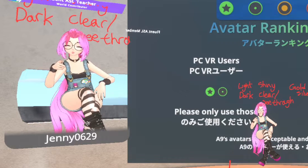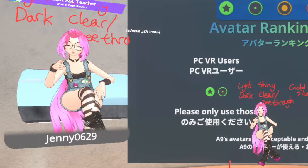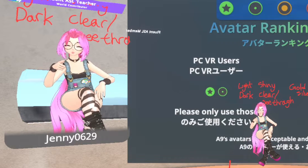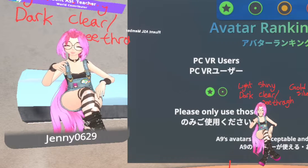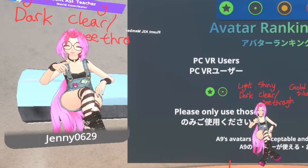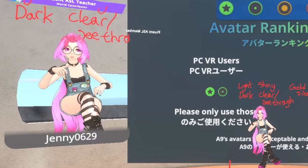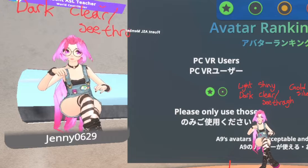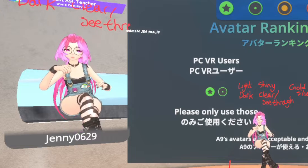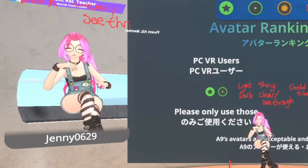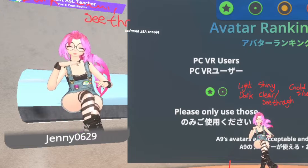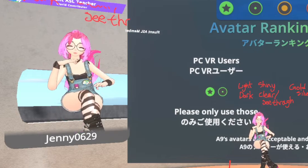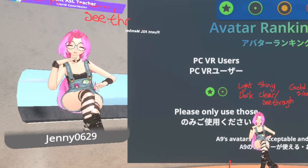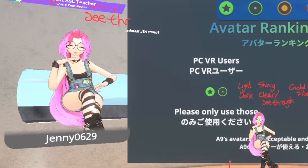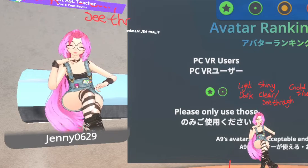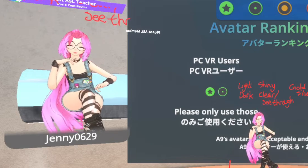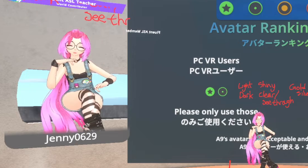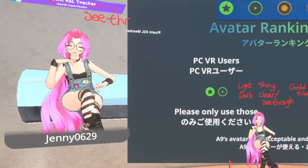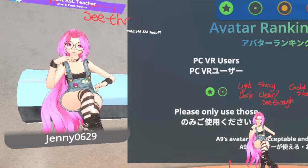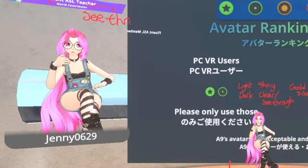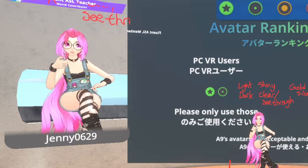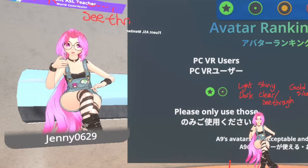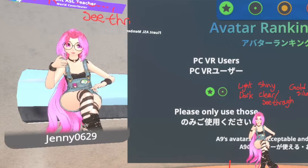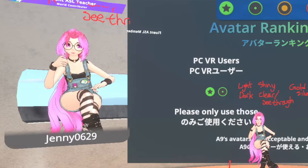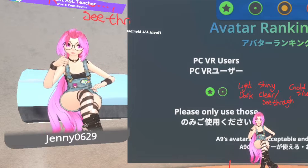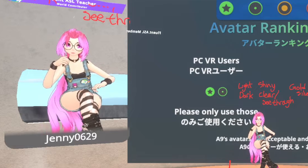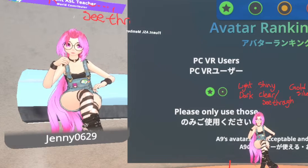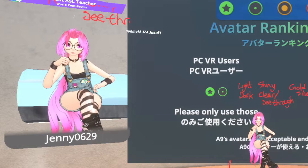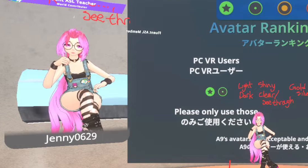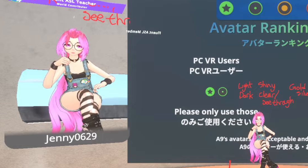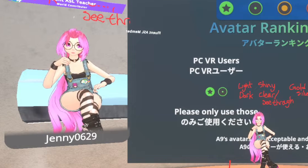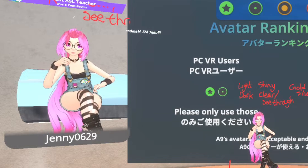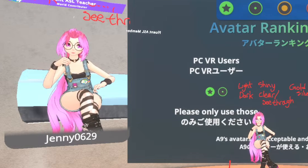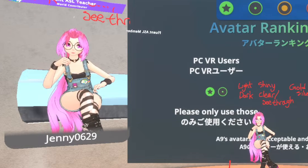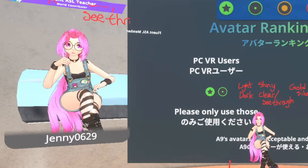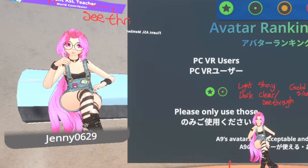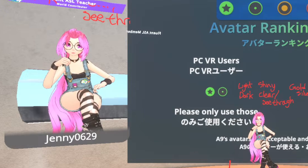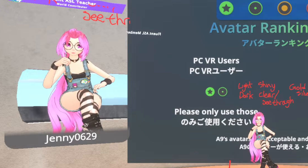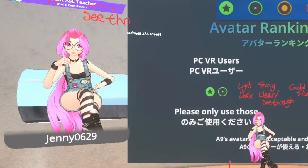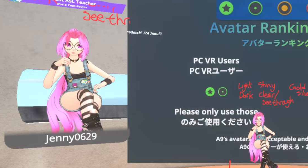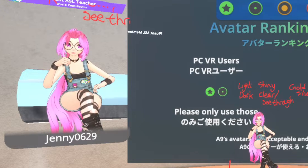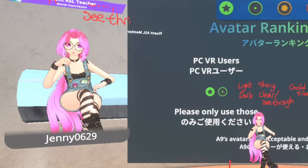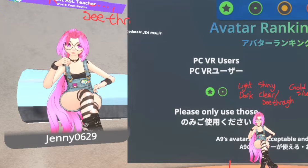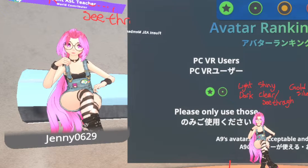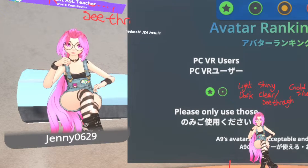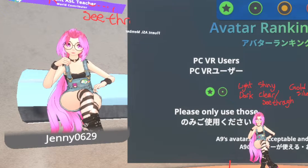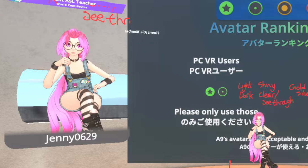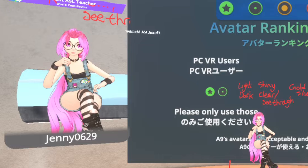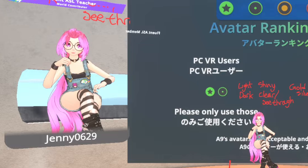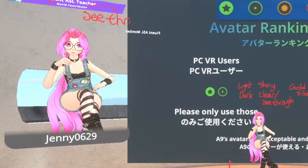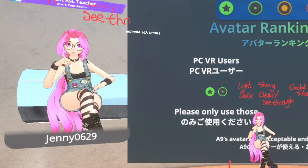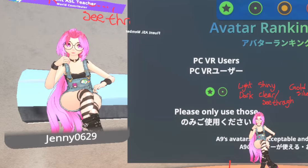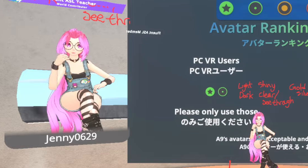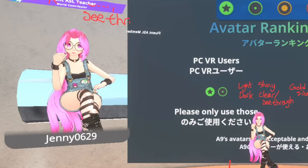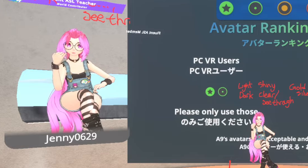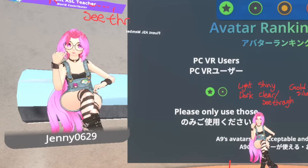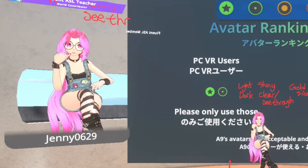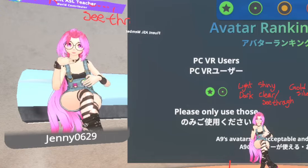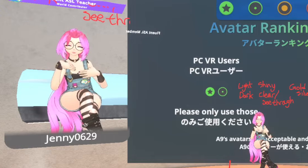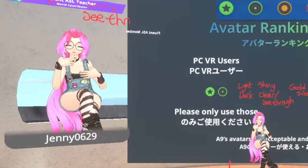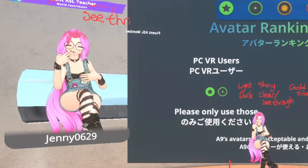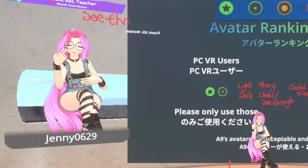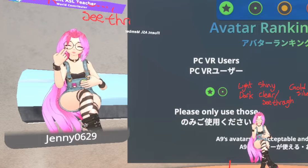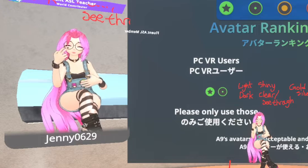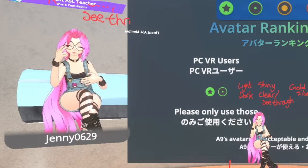Yeah, sorry, I don't know how to sign it well, but for No worries. if you're doing a sign that has two F hands and you don't have